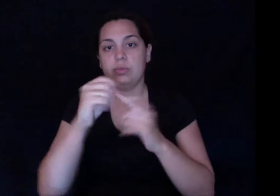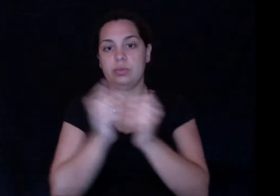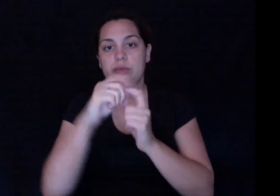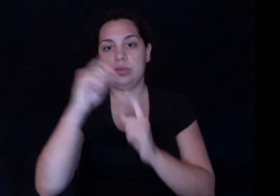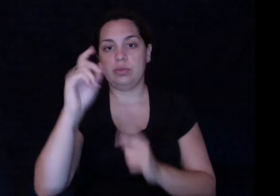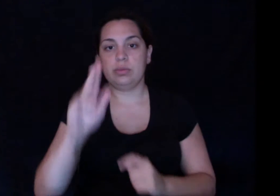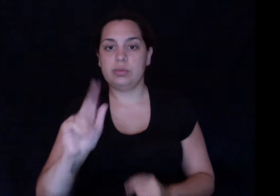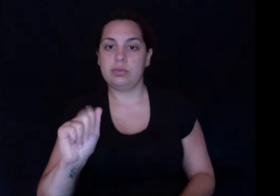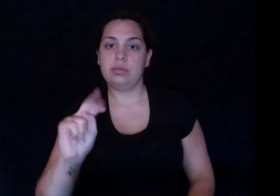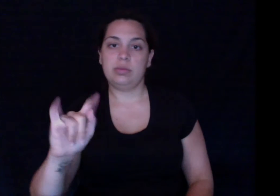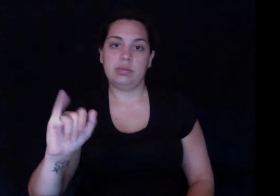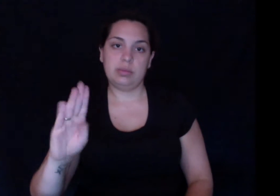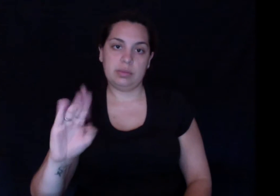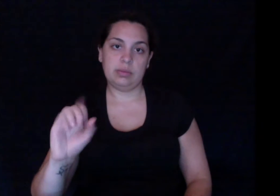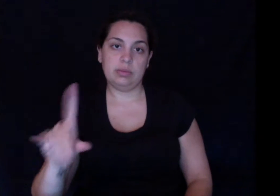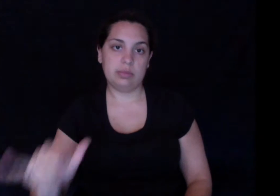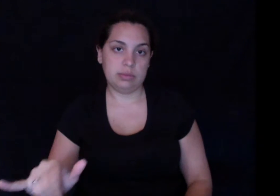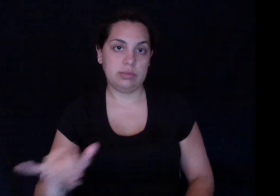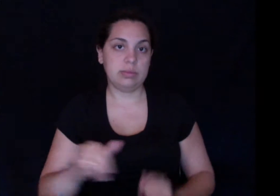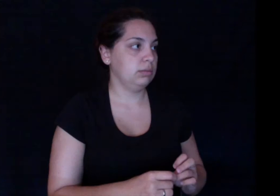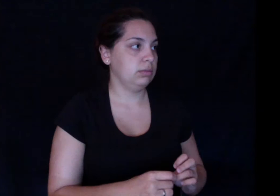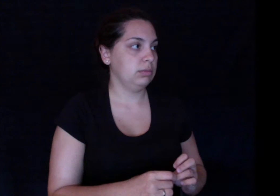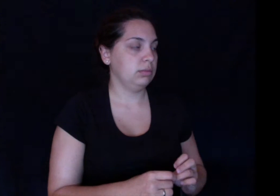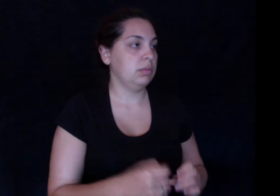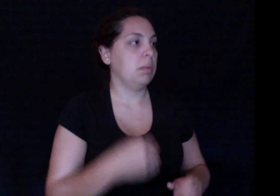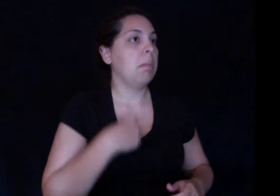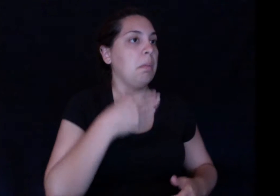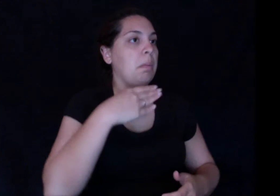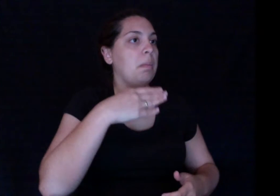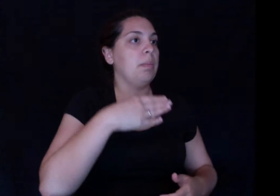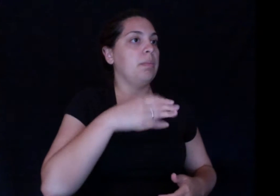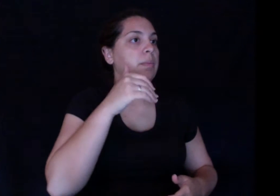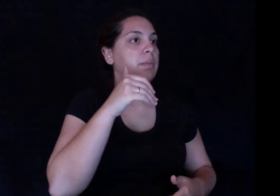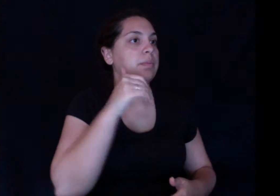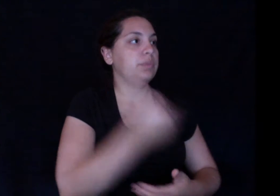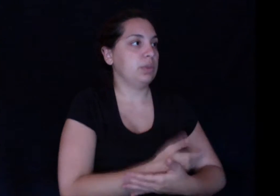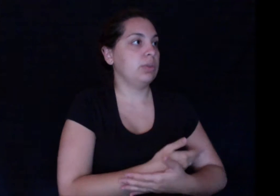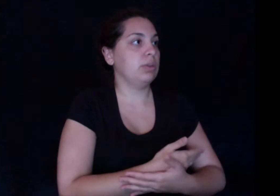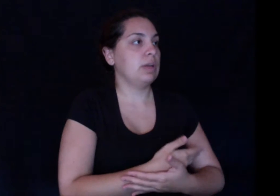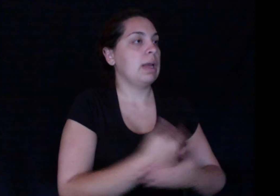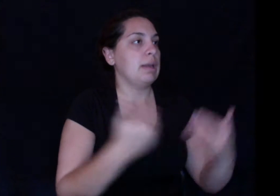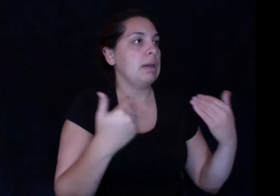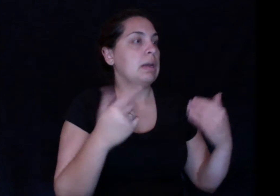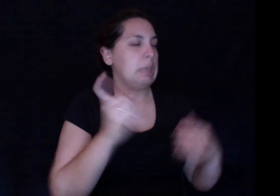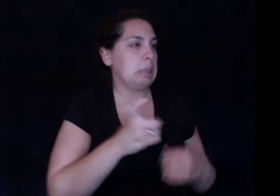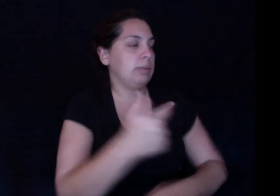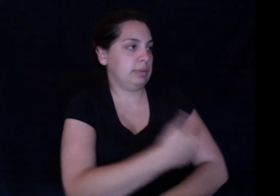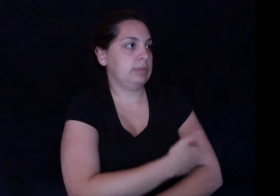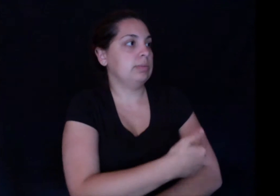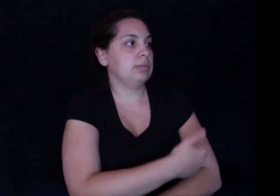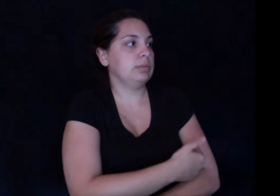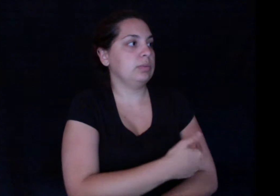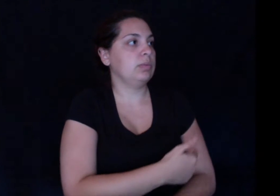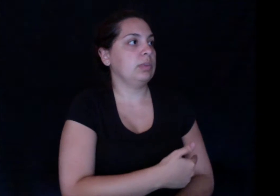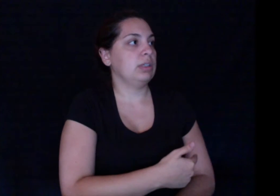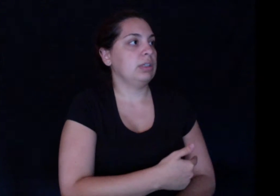produced, and then my late wife, she became a anti-D donor. Any woman past childbearing age, a